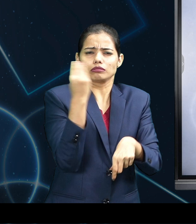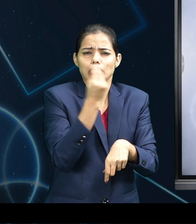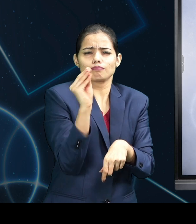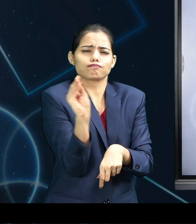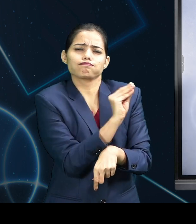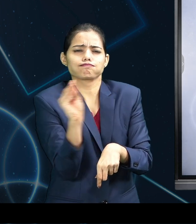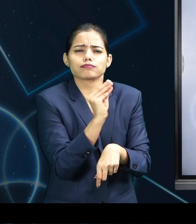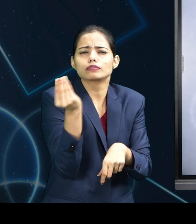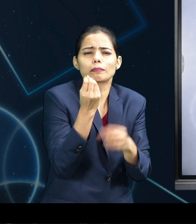Tabular data.